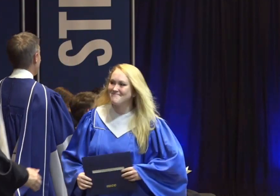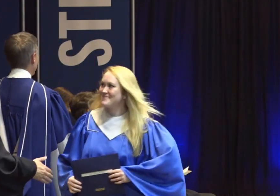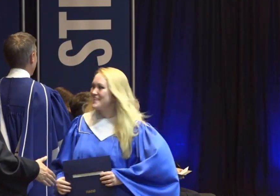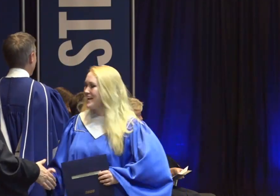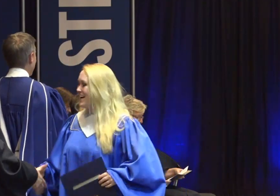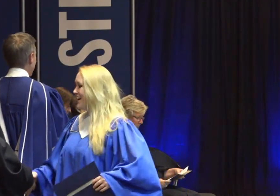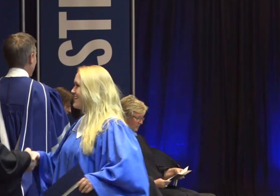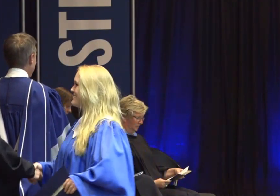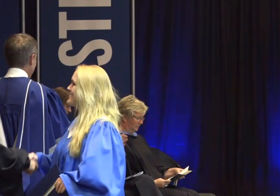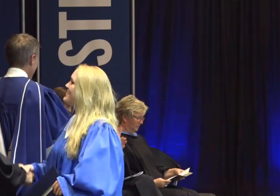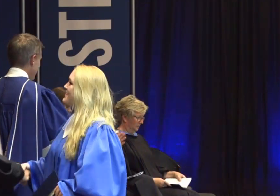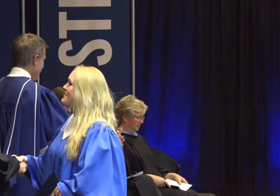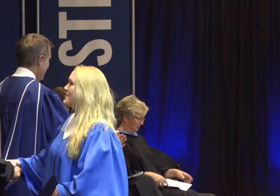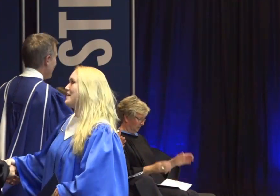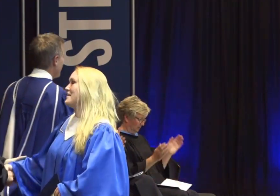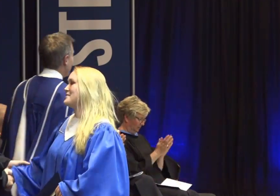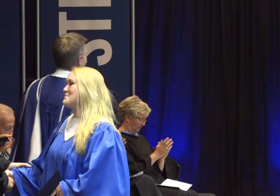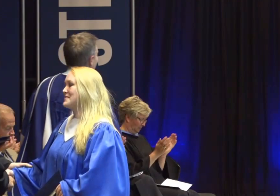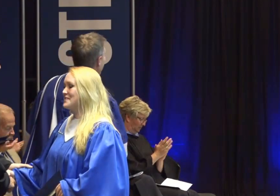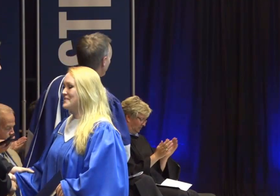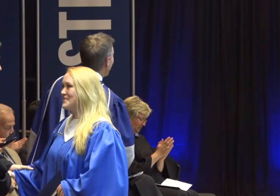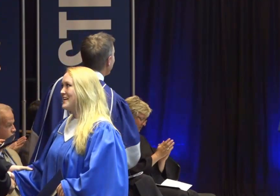Darian Kierstead.